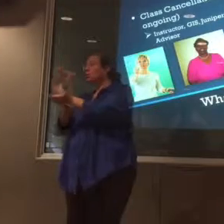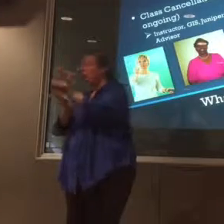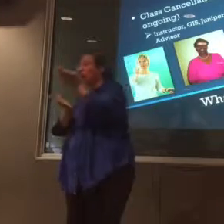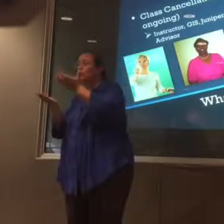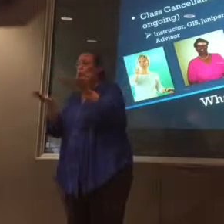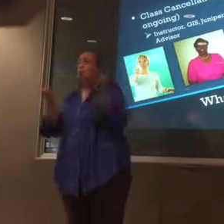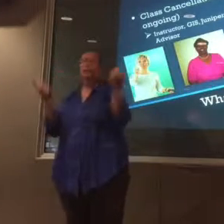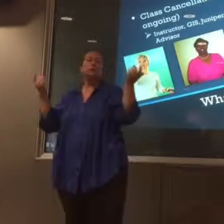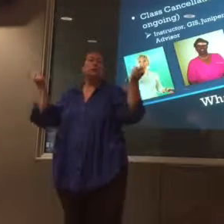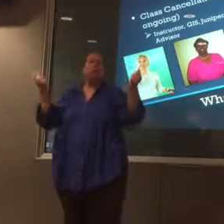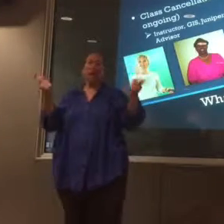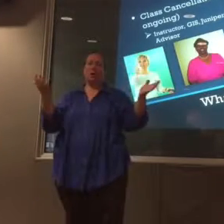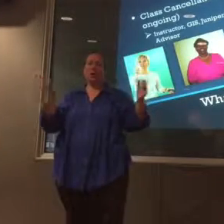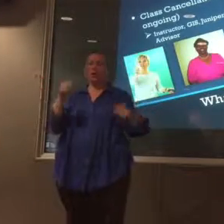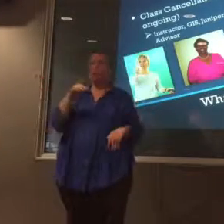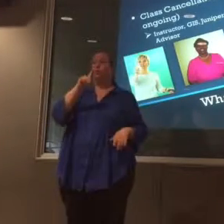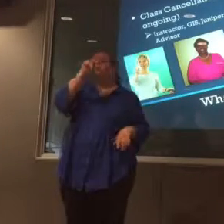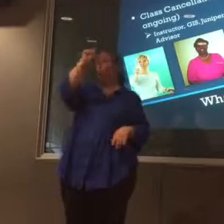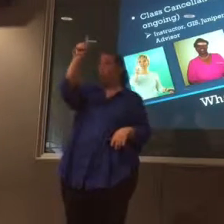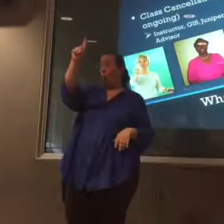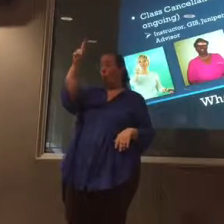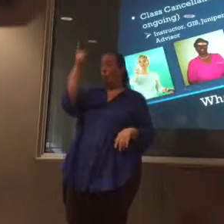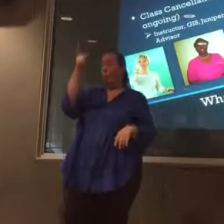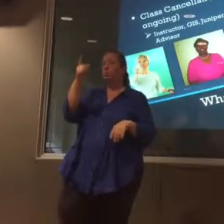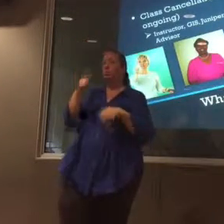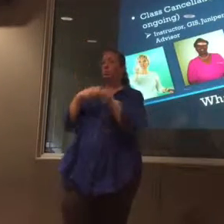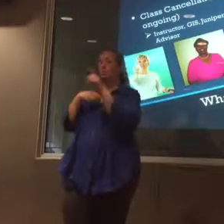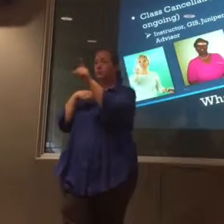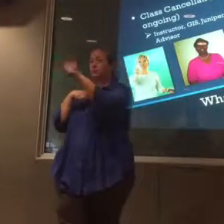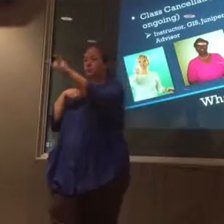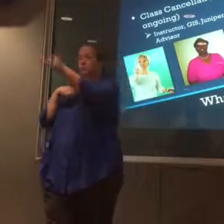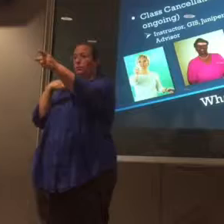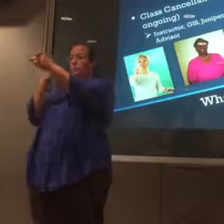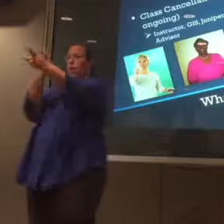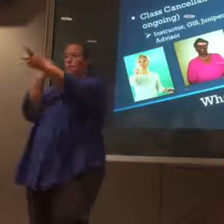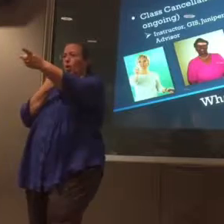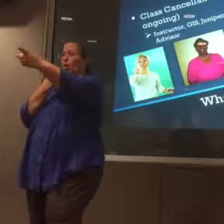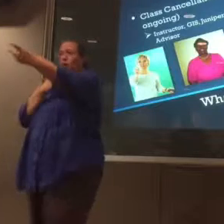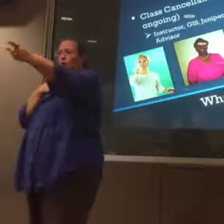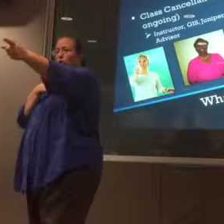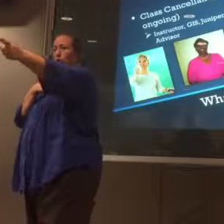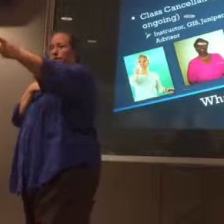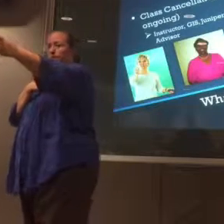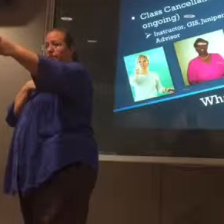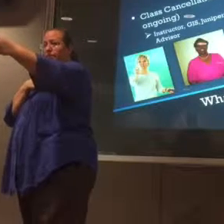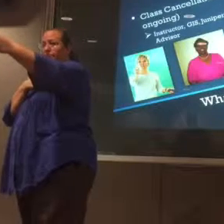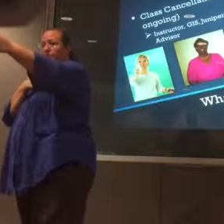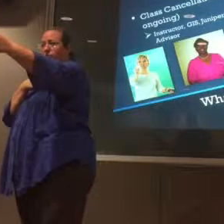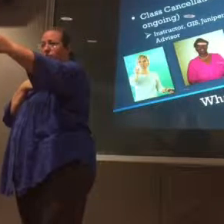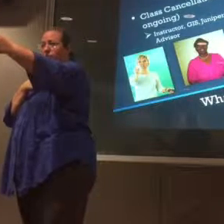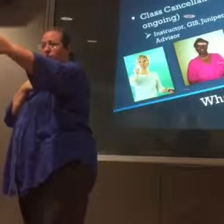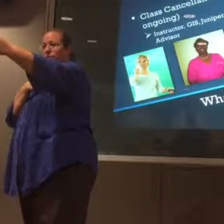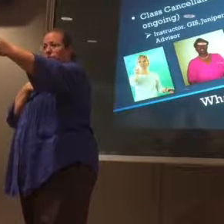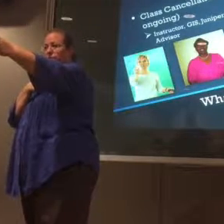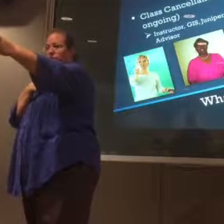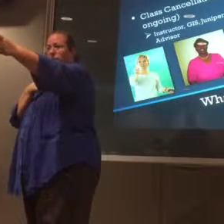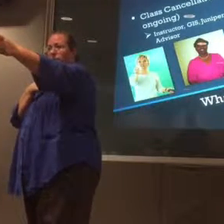not going to show up, if you want to stop services, anything like that, send those 4 people the message. Now, I have a question from here in the audience.